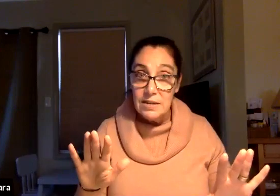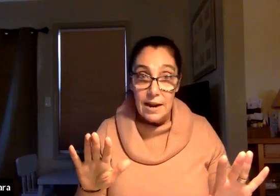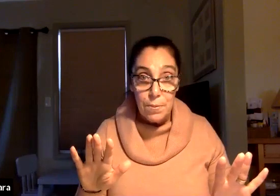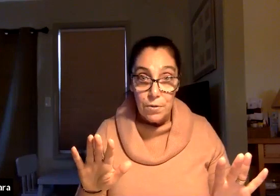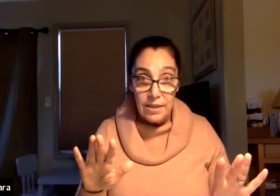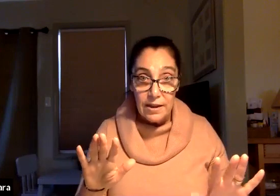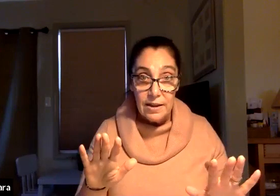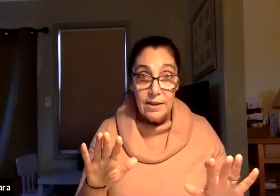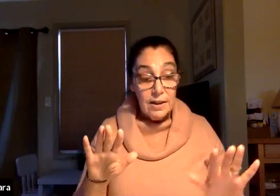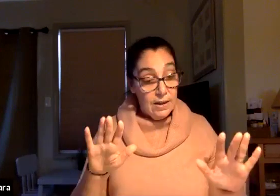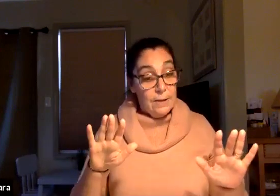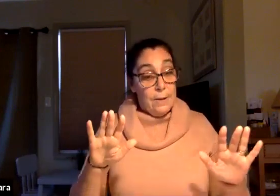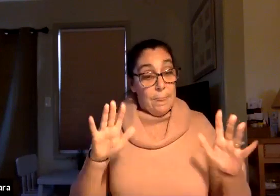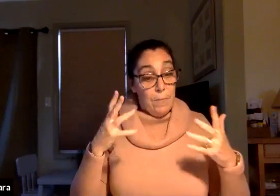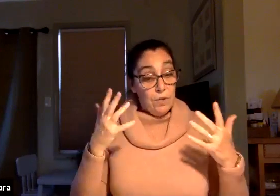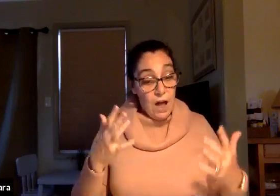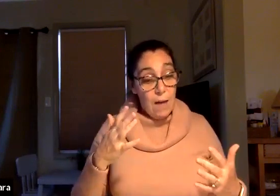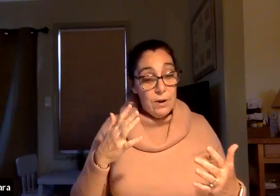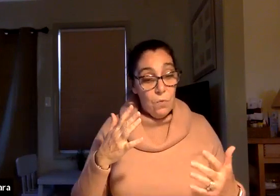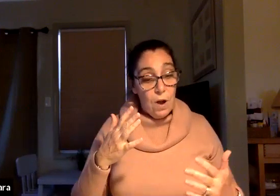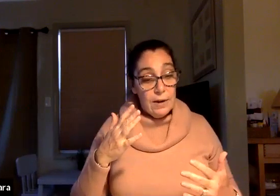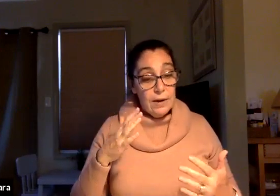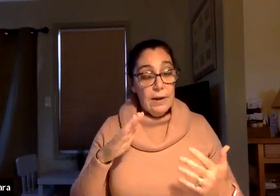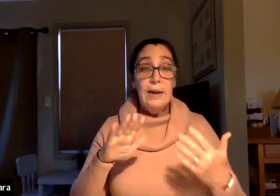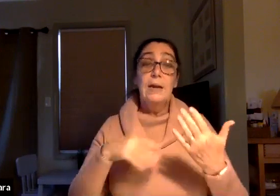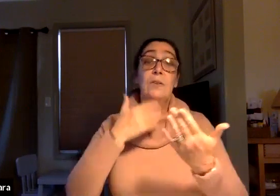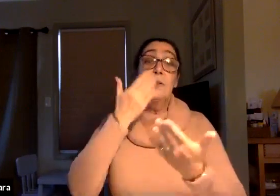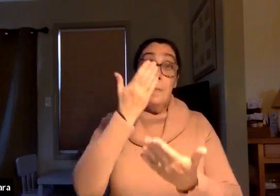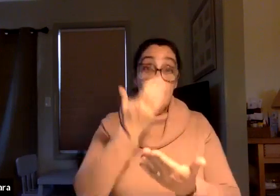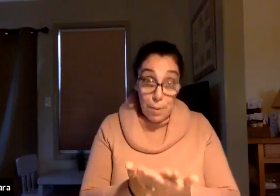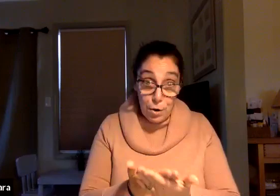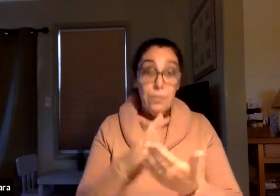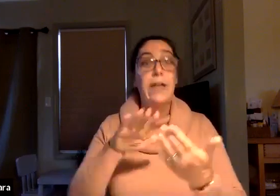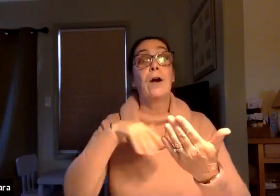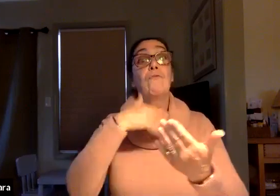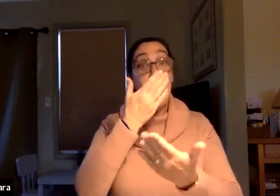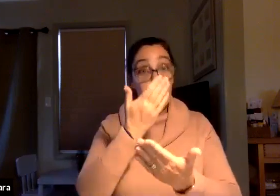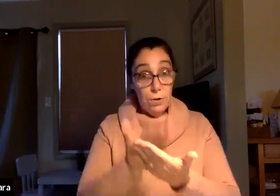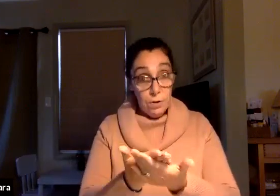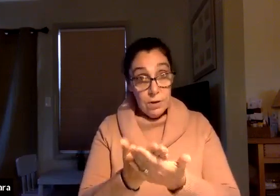sign birthday. The most common one is birth, like arrival,